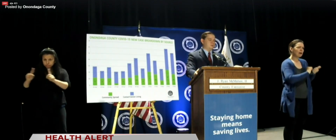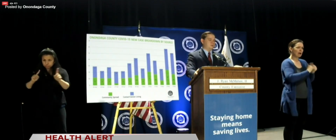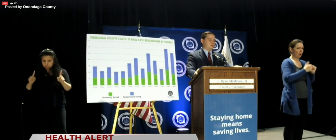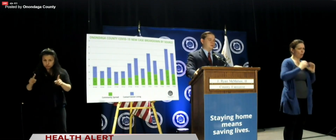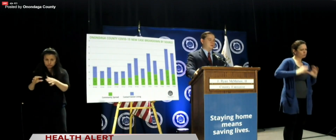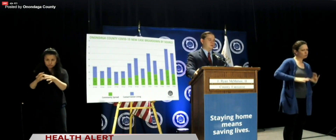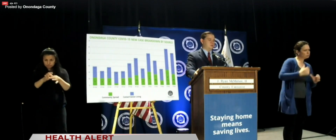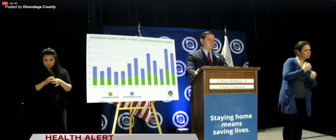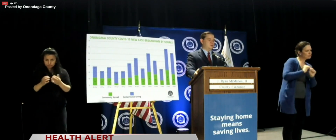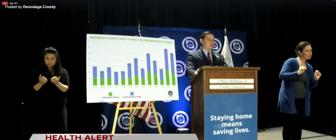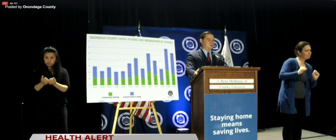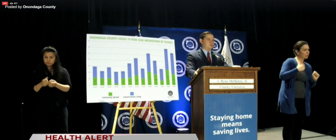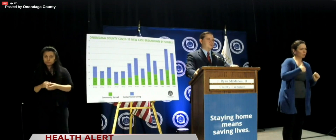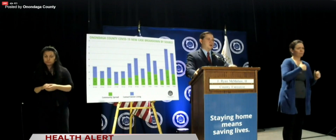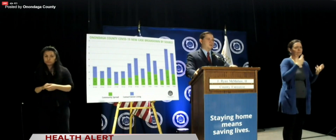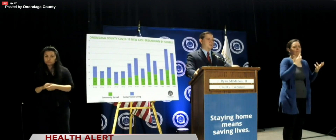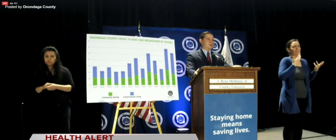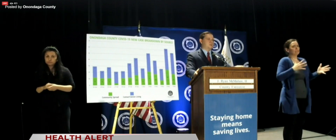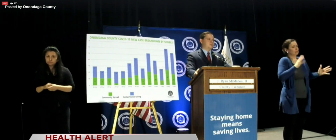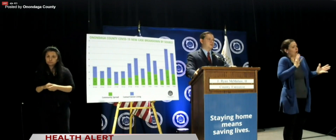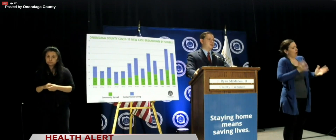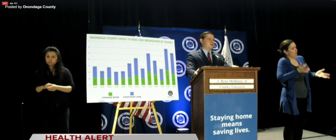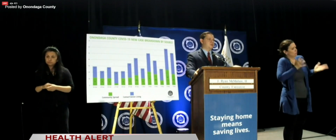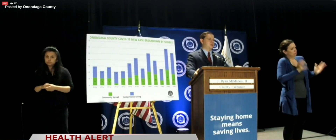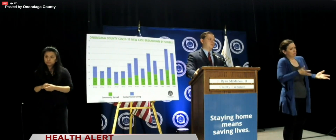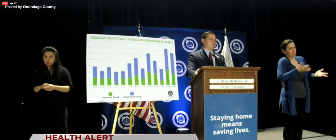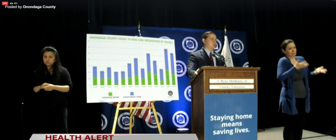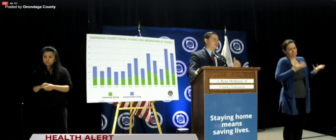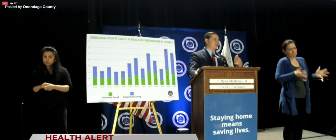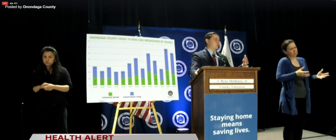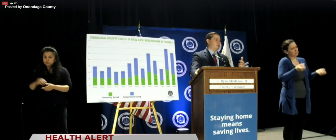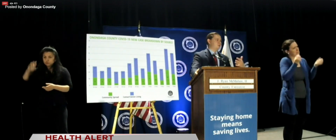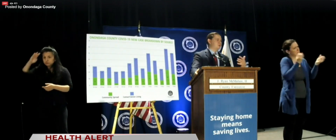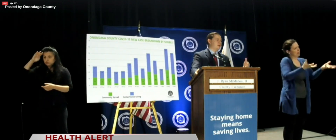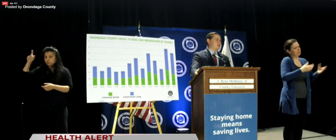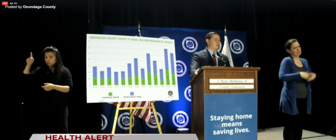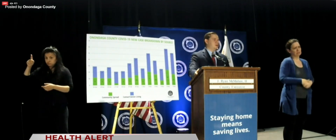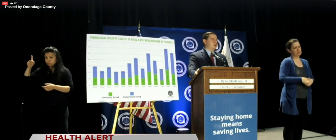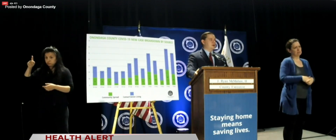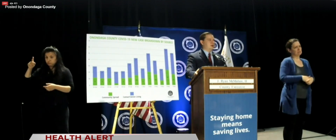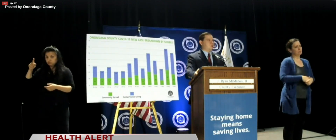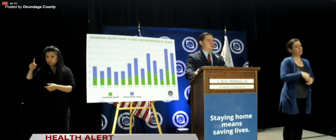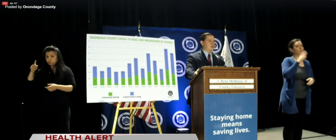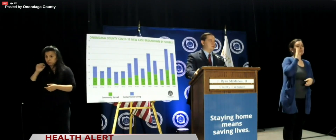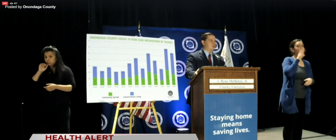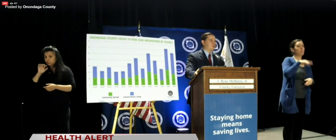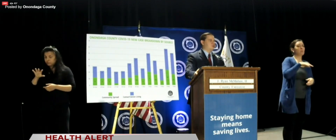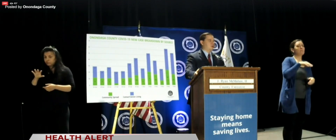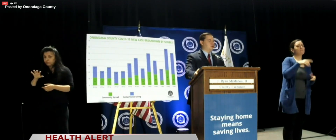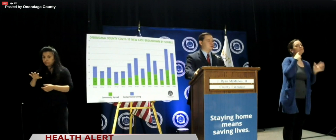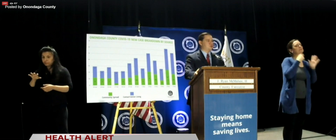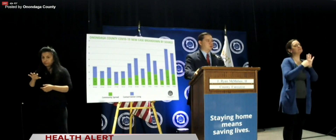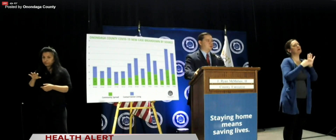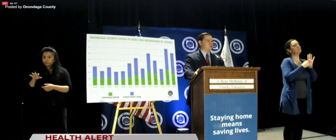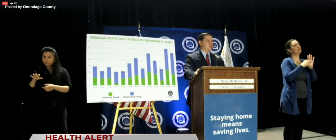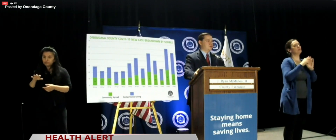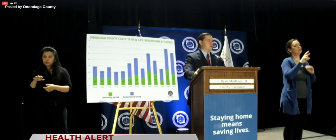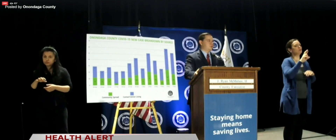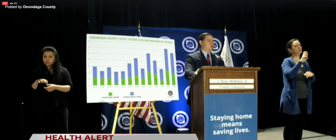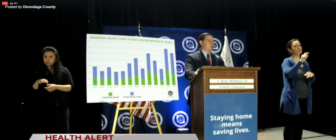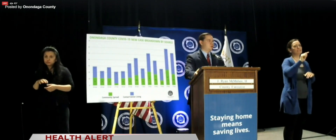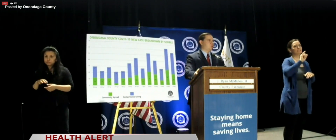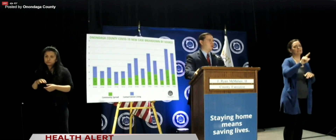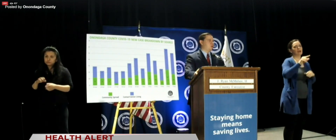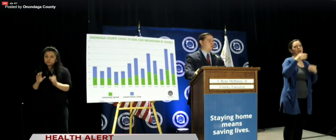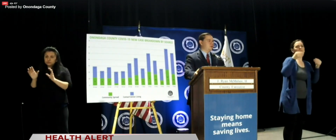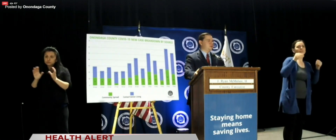that when we've talked about some of the things the governor's talked about, retail, curbside. What does that mean for furniture stores? Does that mean